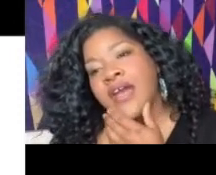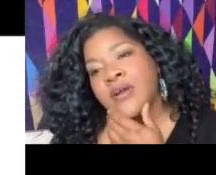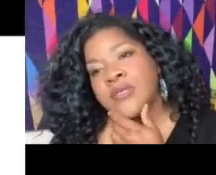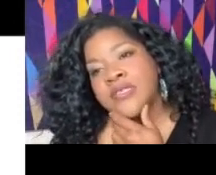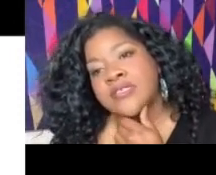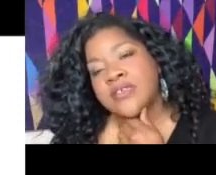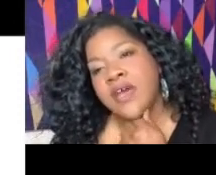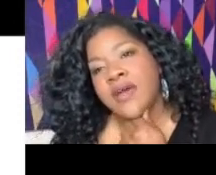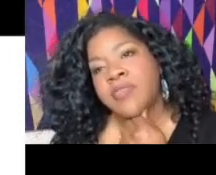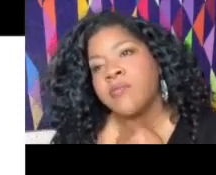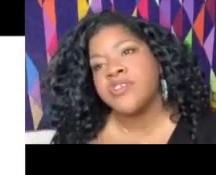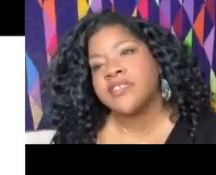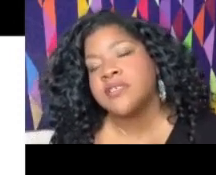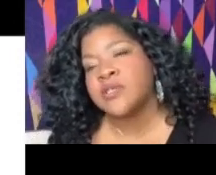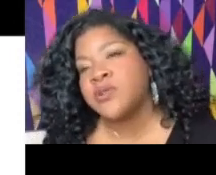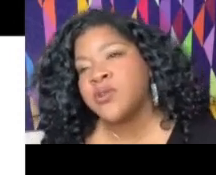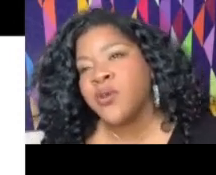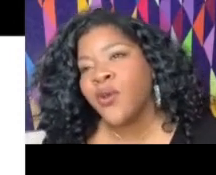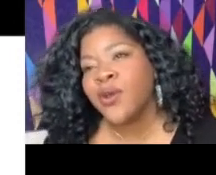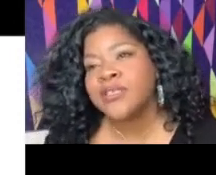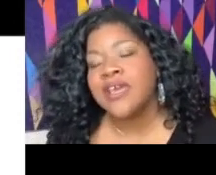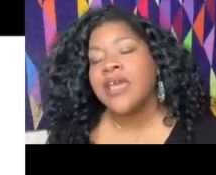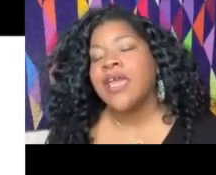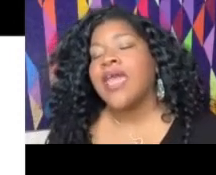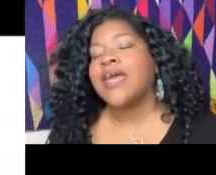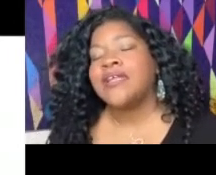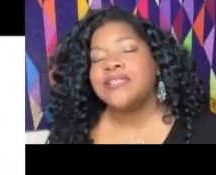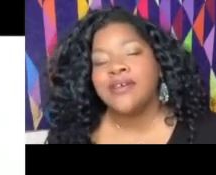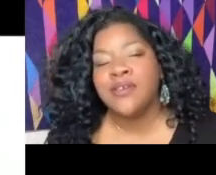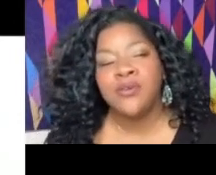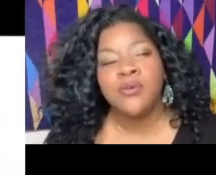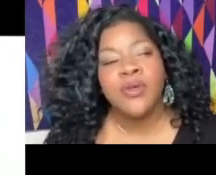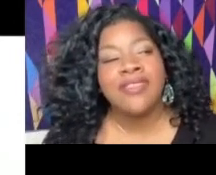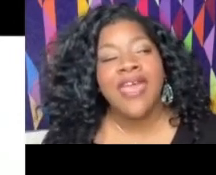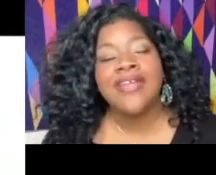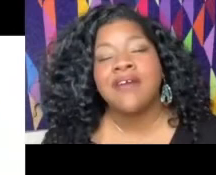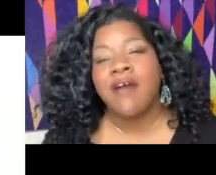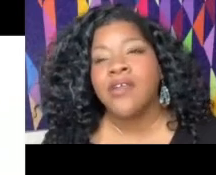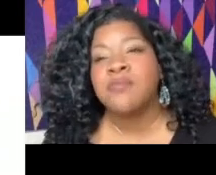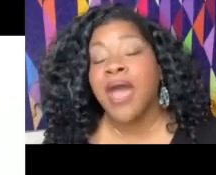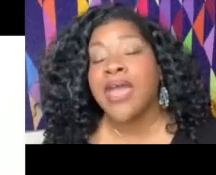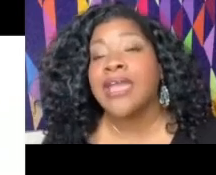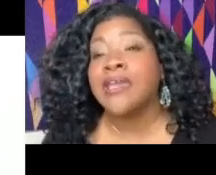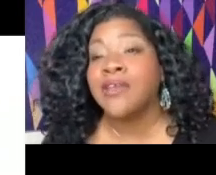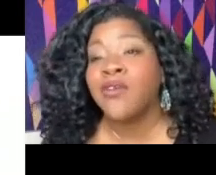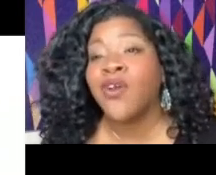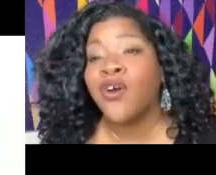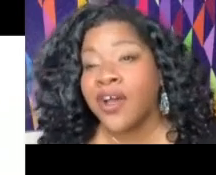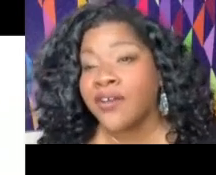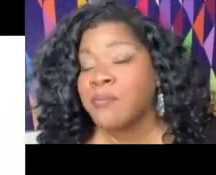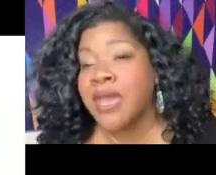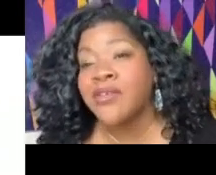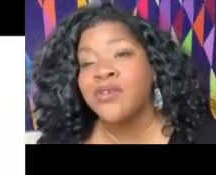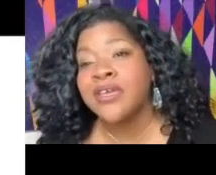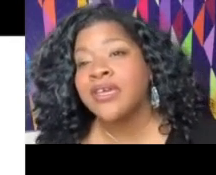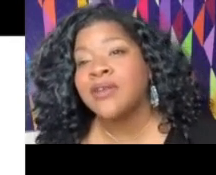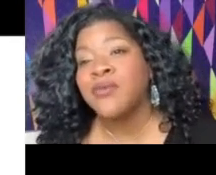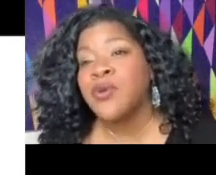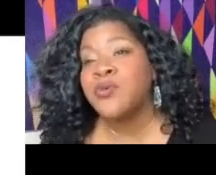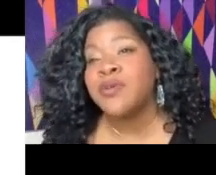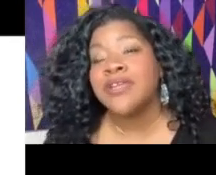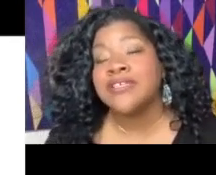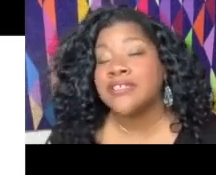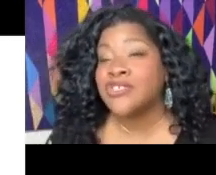art house, there were just these two little girls. And I tell you, they talked my ear off, man. You get